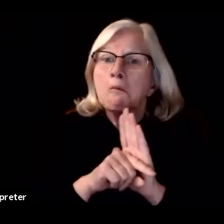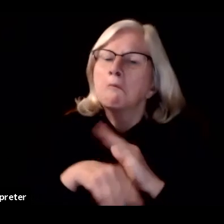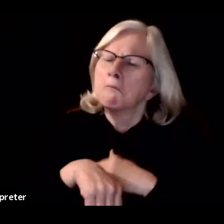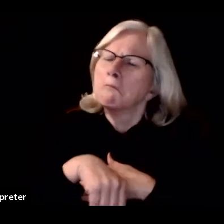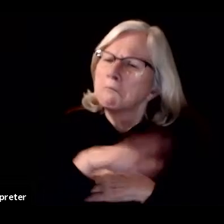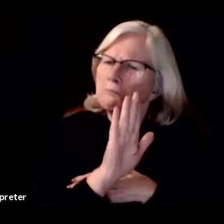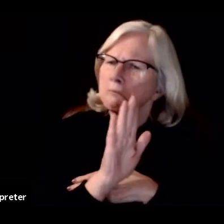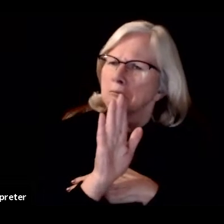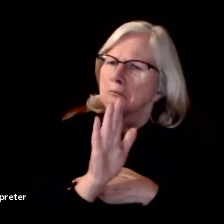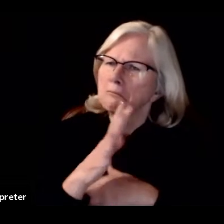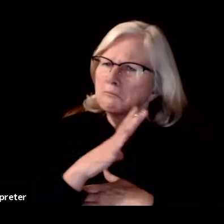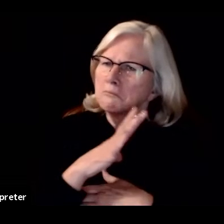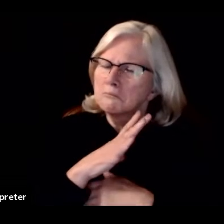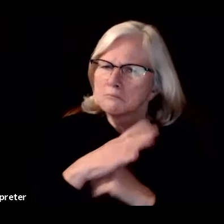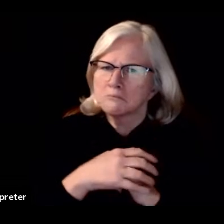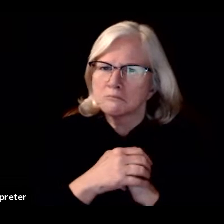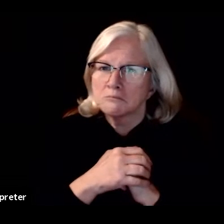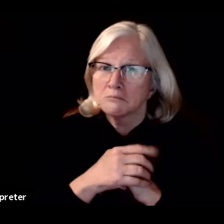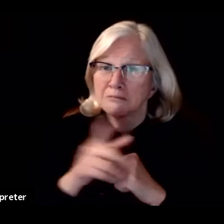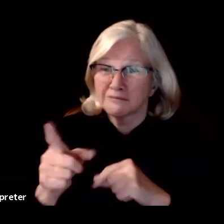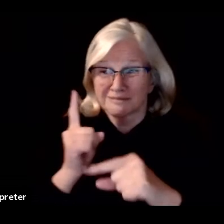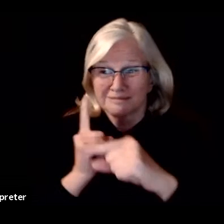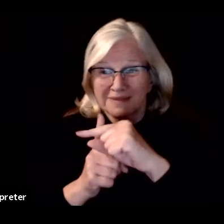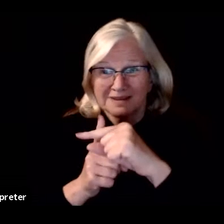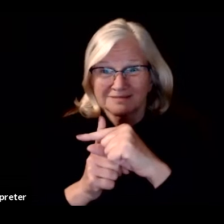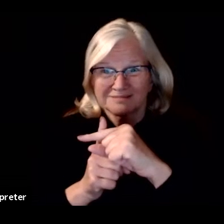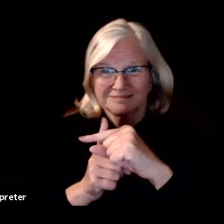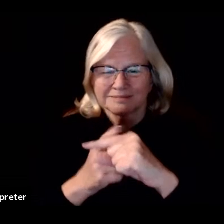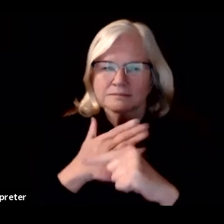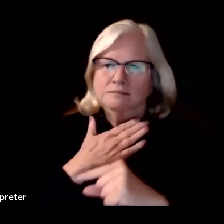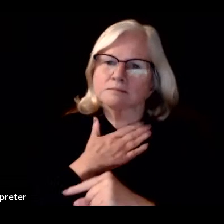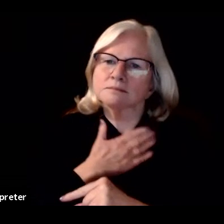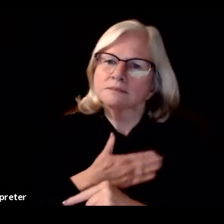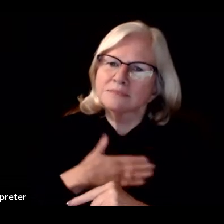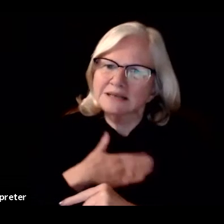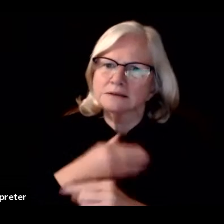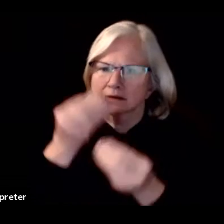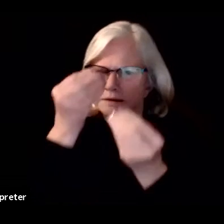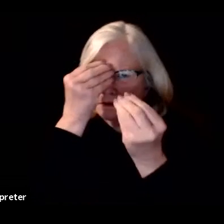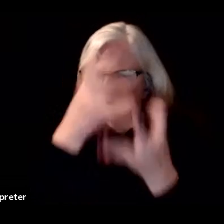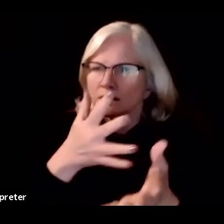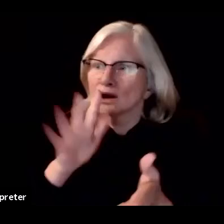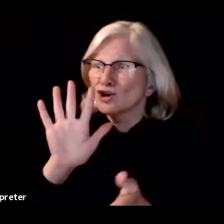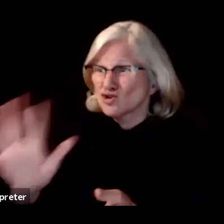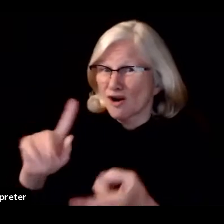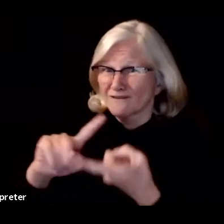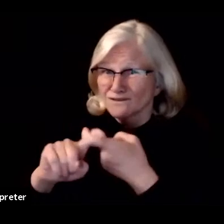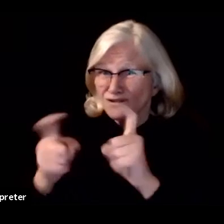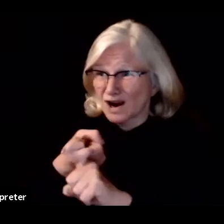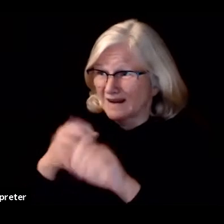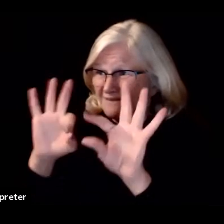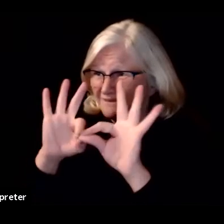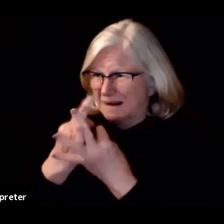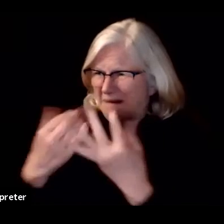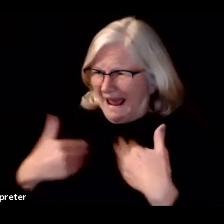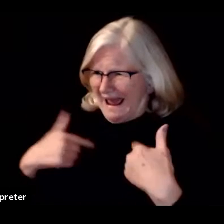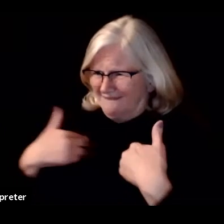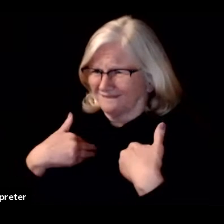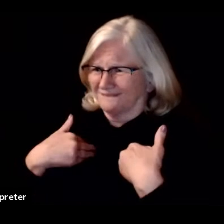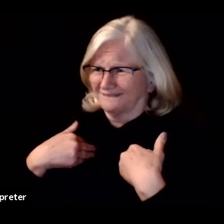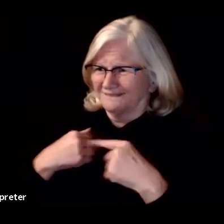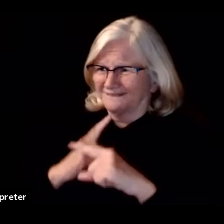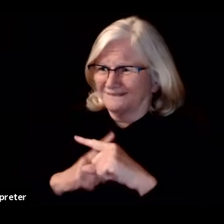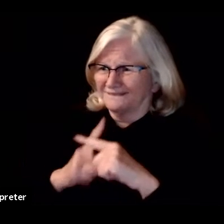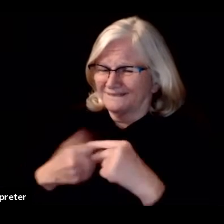developed, or if you're someone who went in for testing and tested positive and didn't have any symptoms, it would be